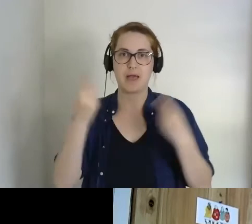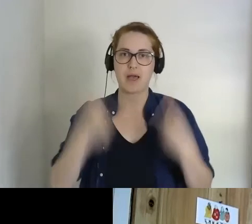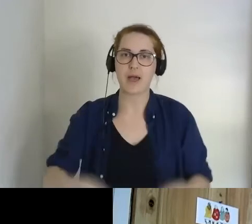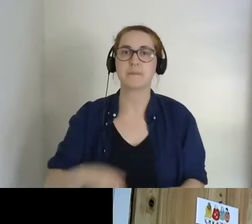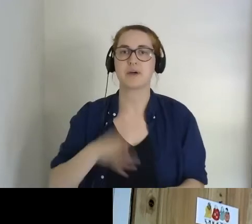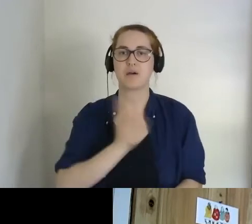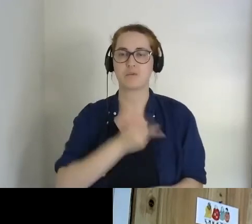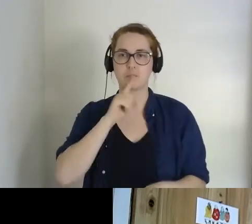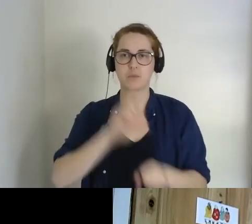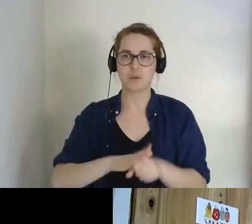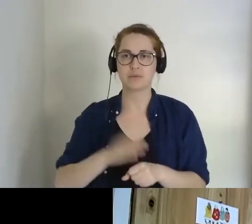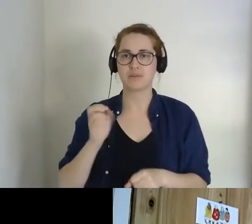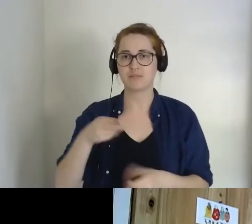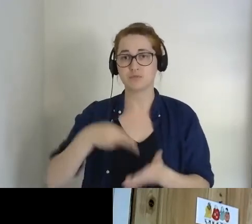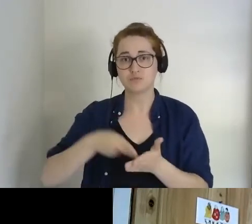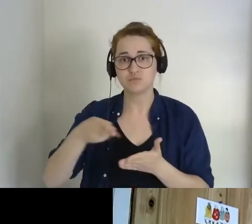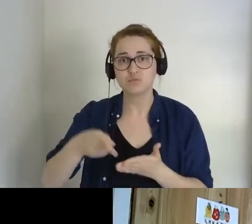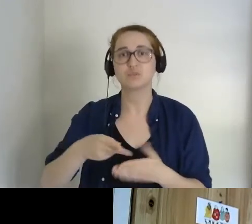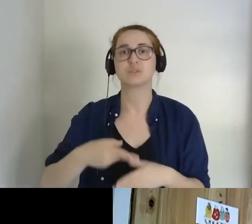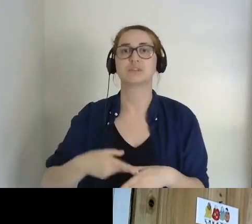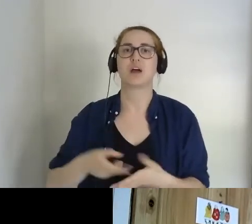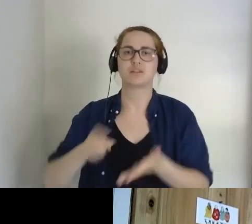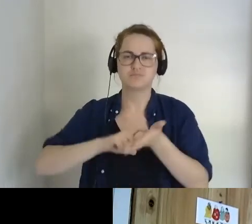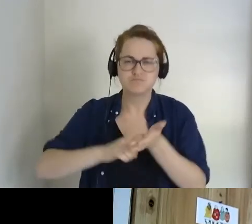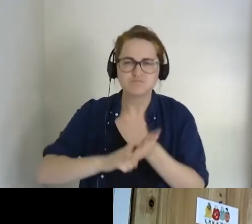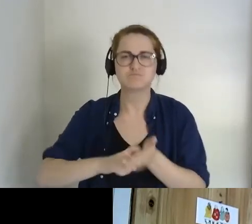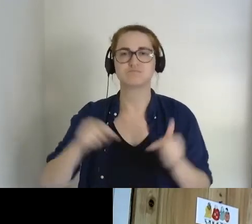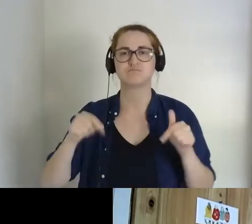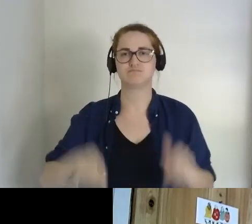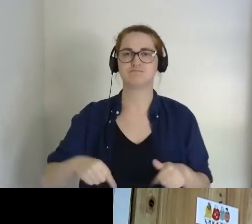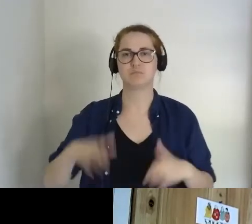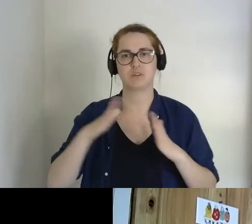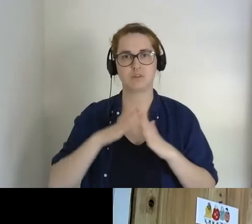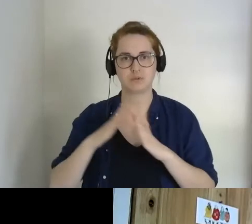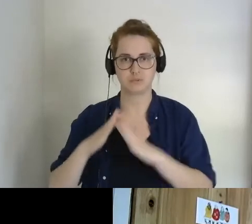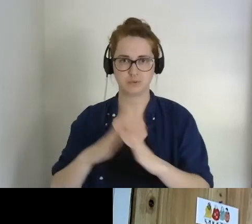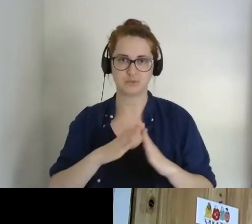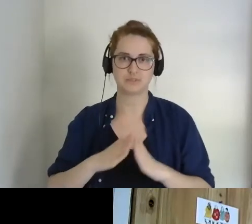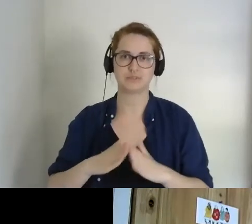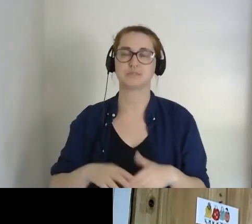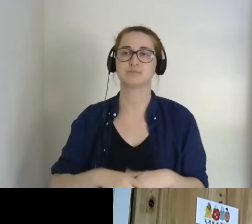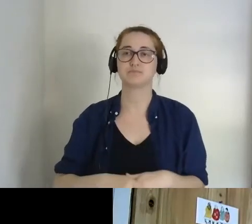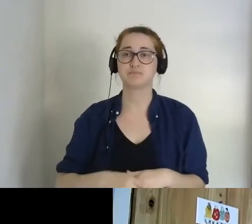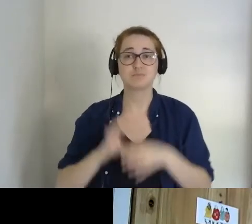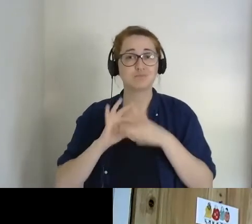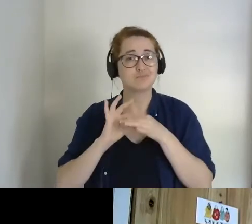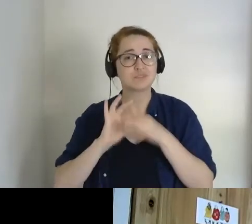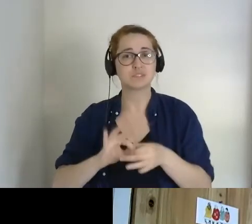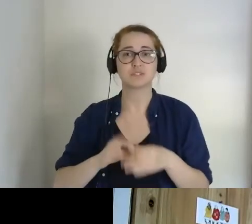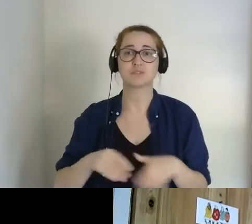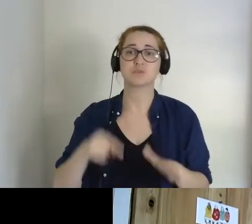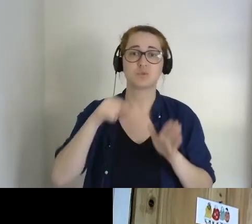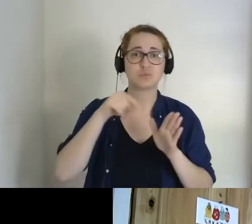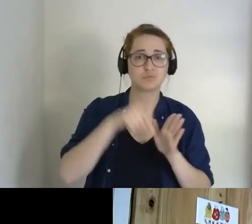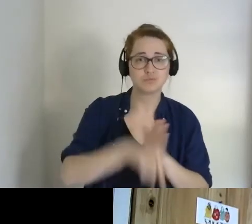missing Indigenous women and girls across the country, should inform our discussions in this webinar